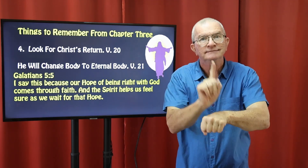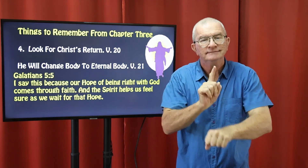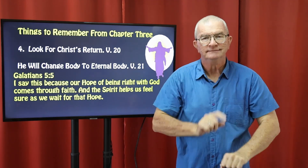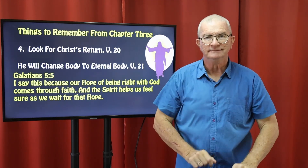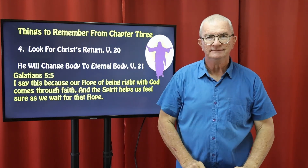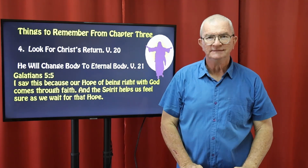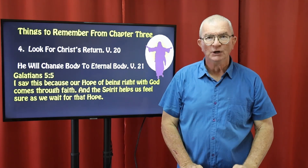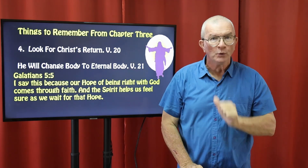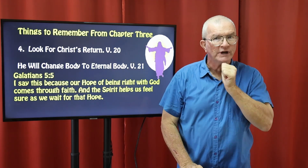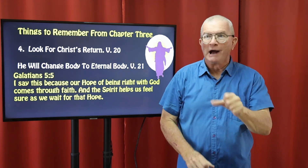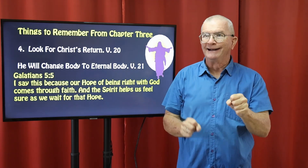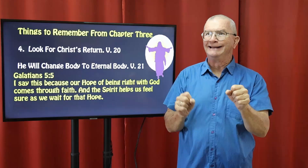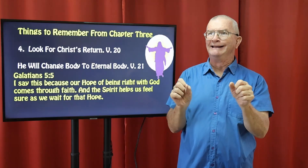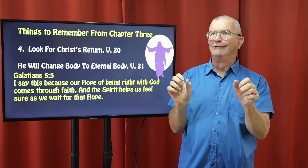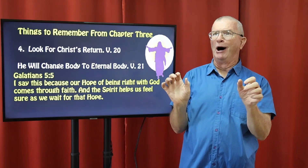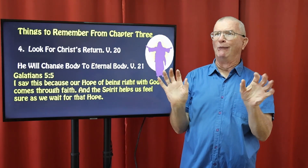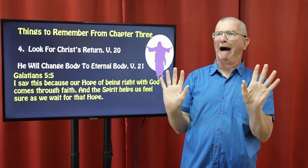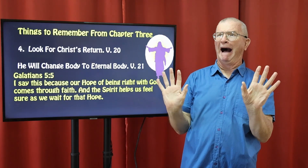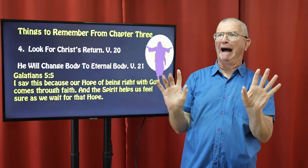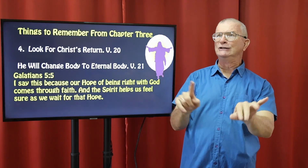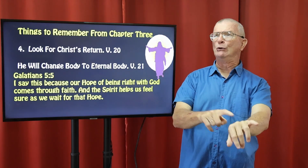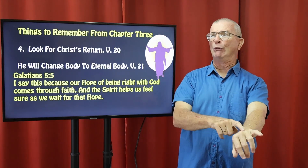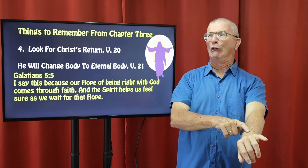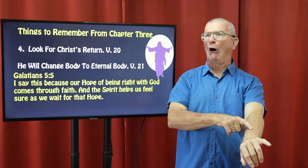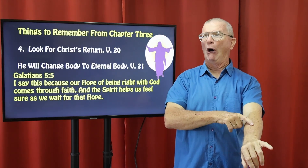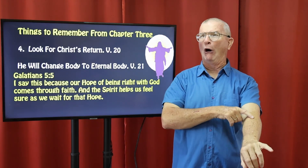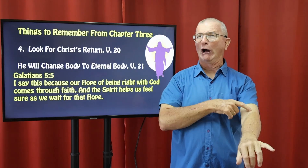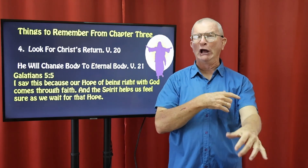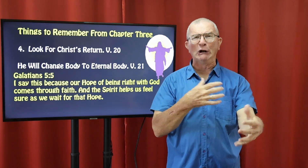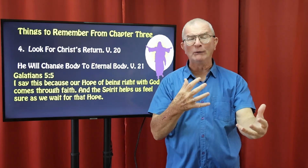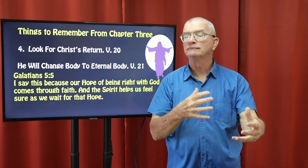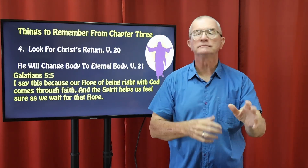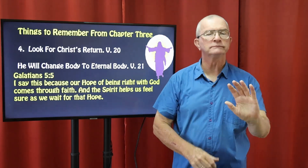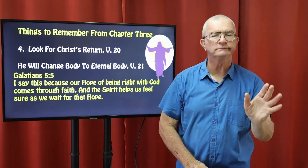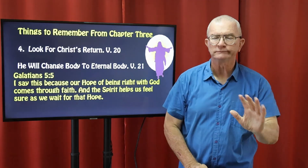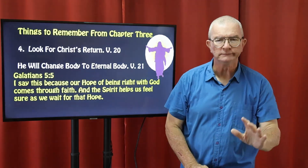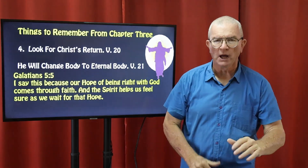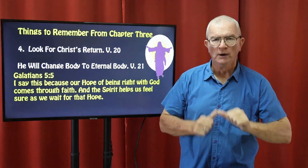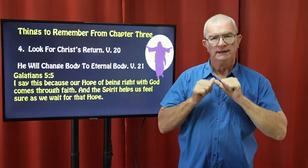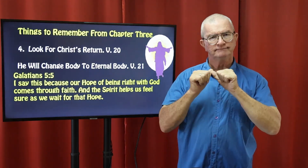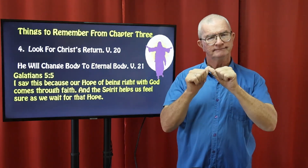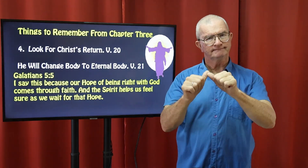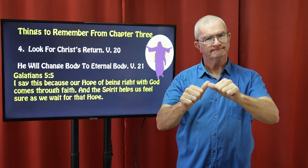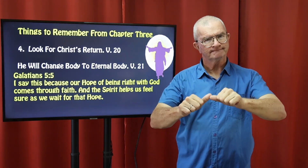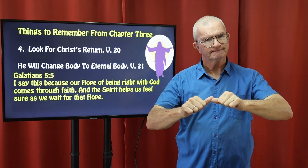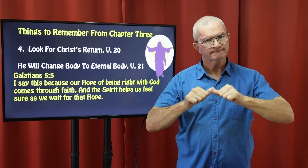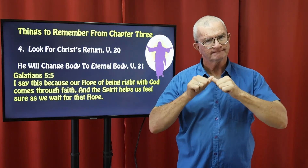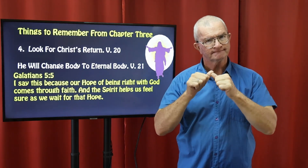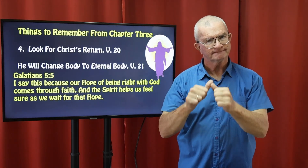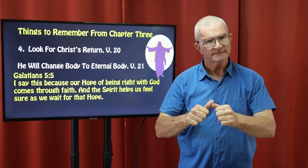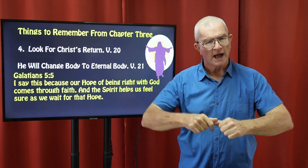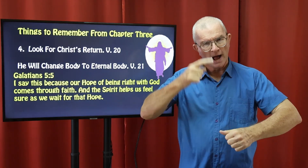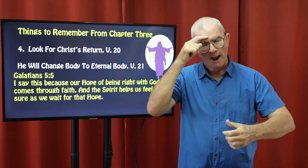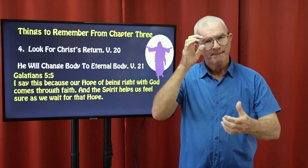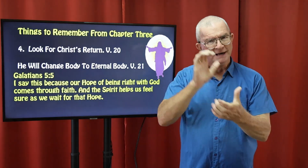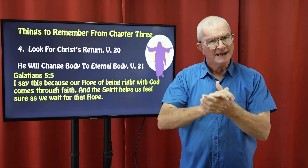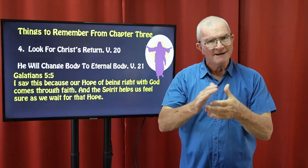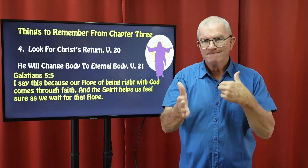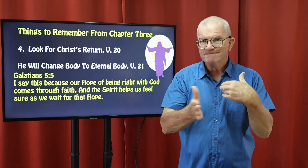Jesus will return. We don't give up. It's too long. No. We continue to believe no